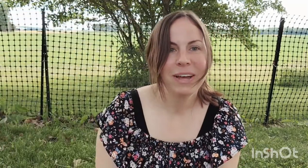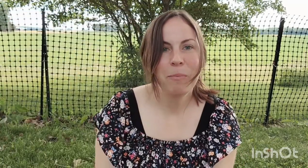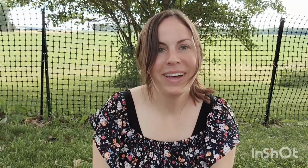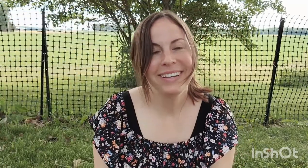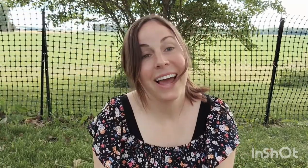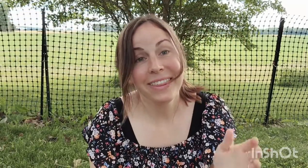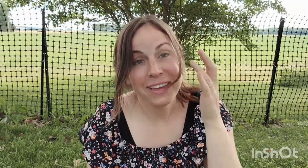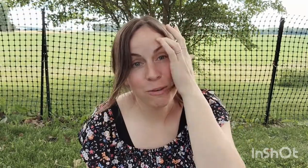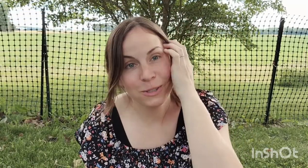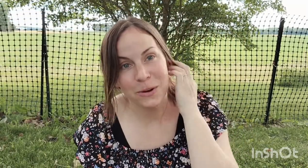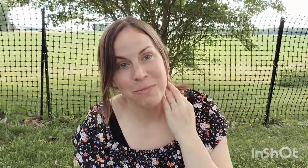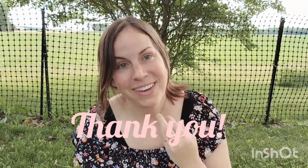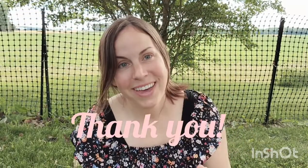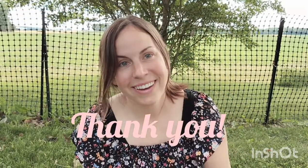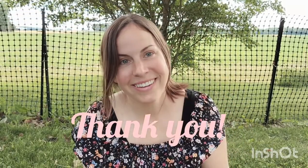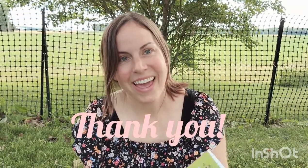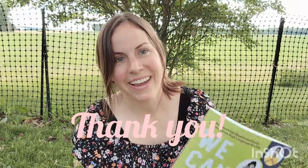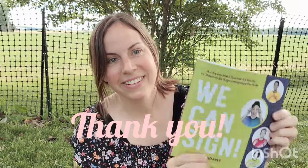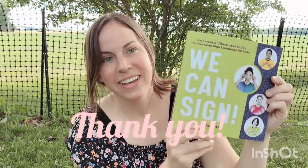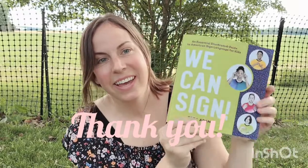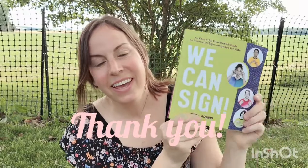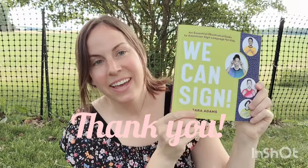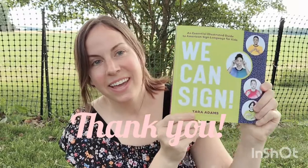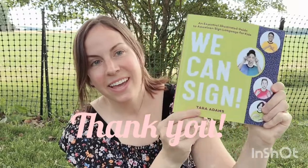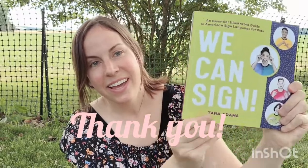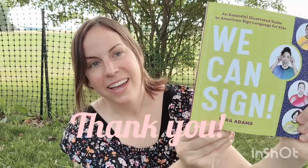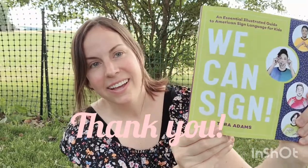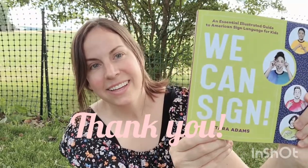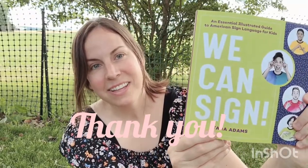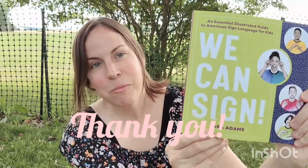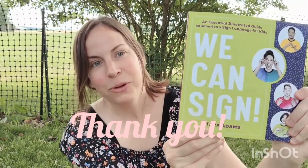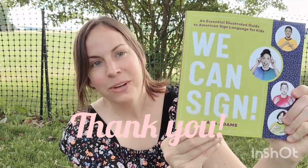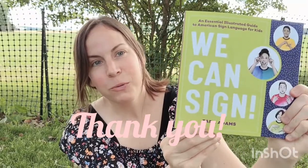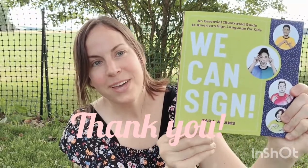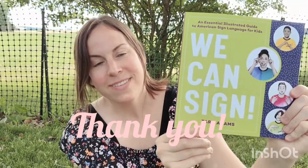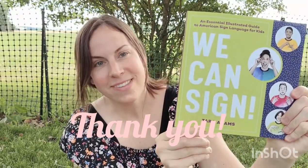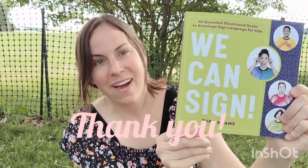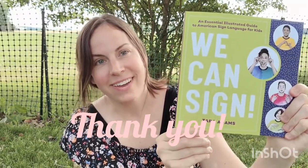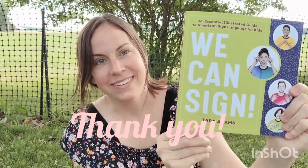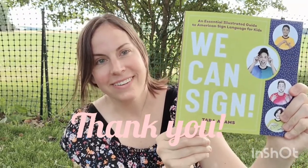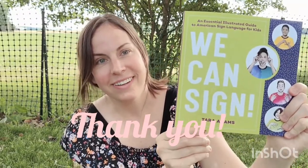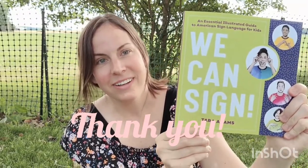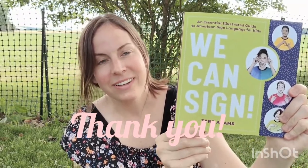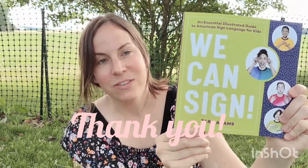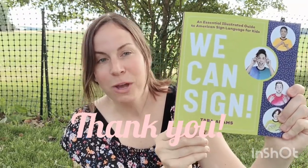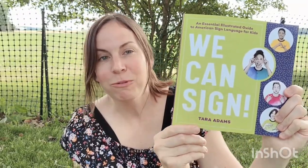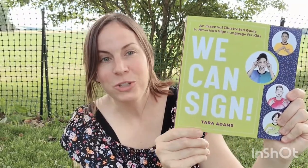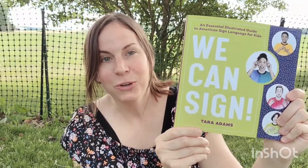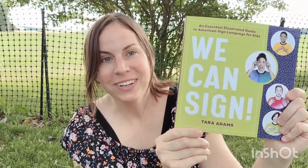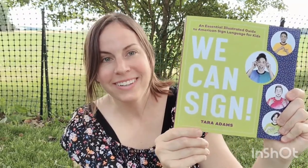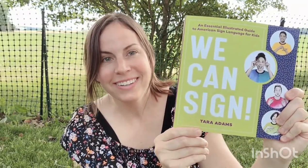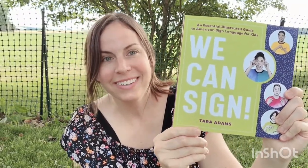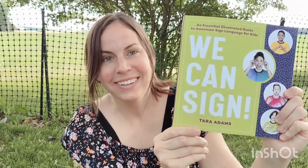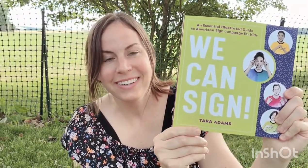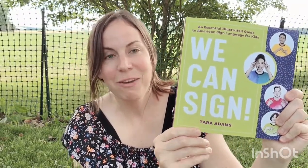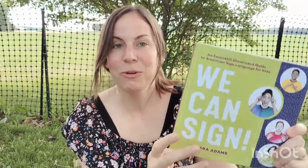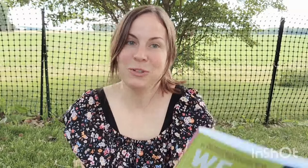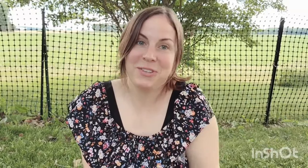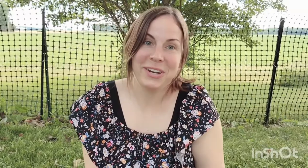But I thank you for joining me again, and get the book We Can Sign. It's great for children if you're interested in